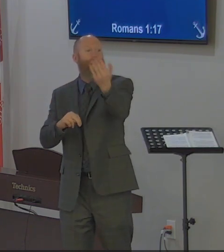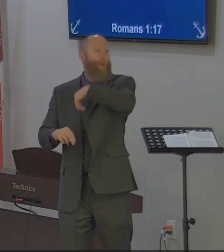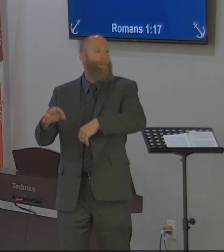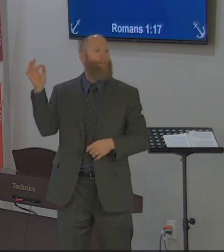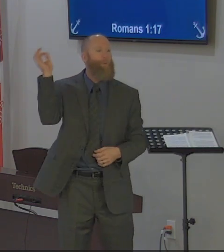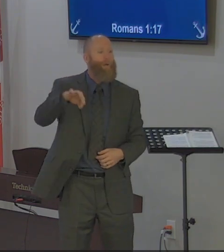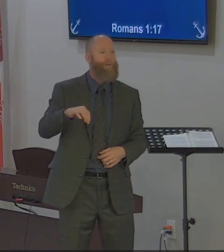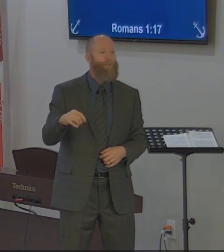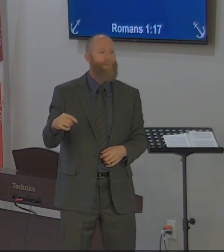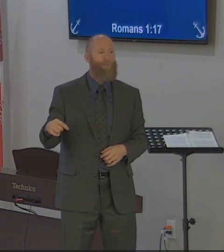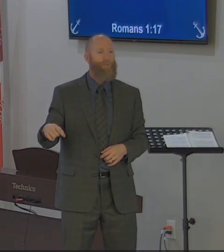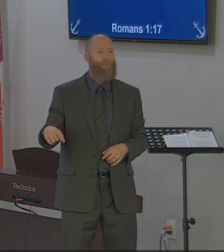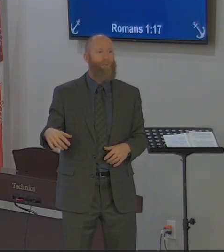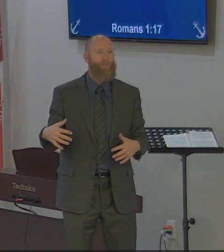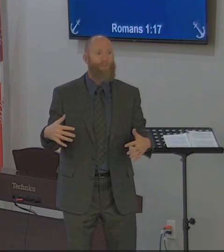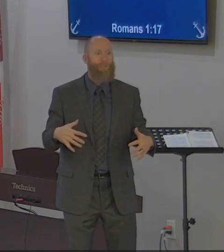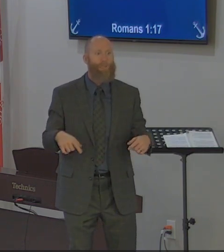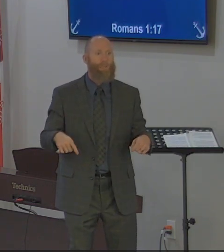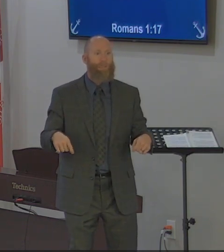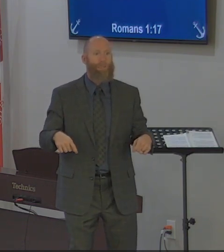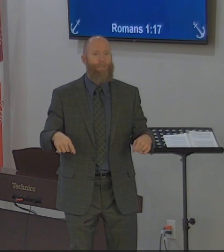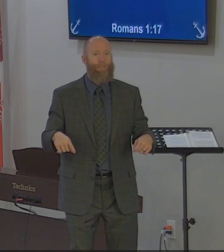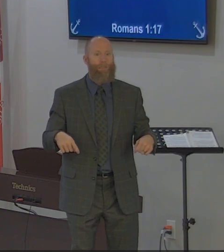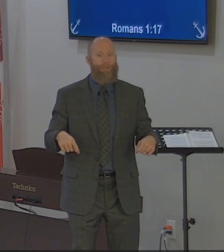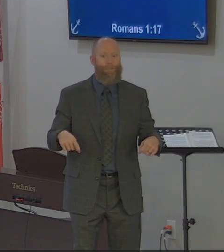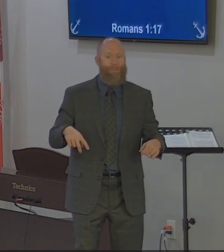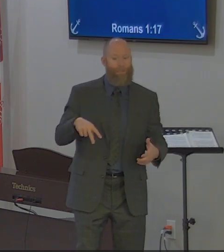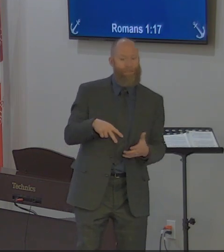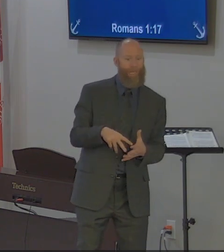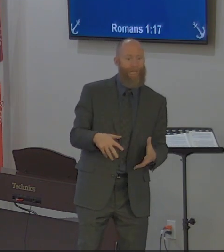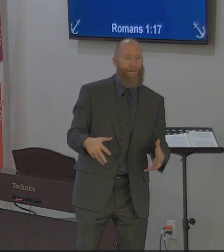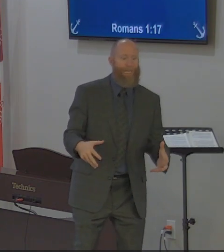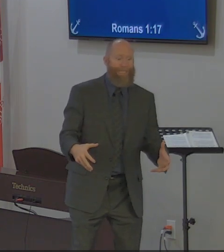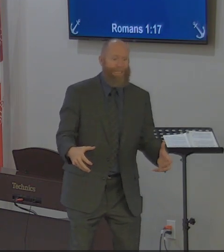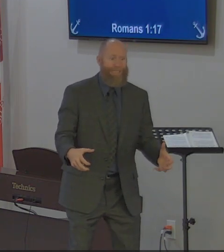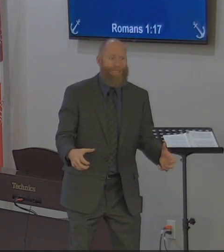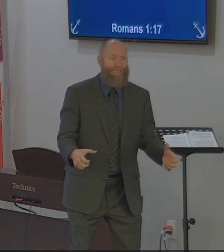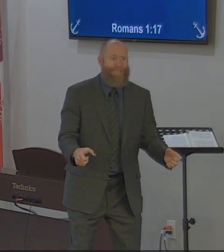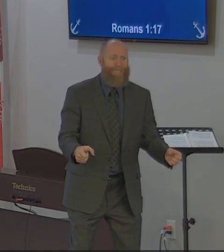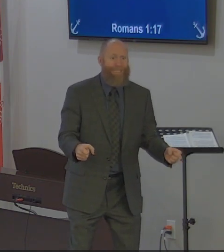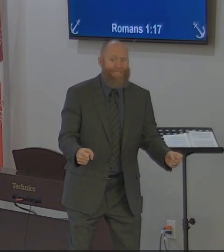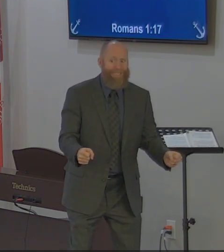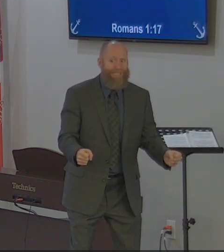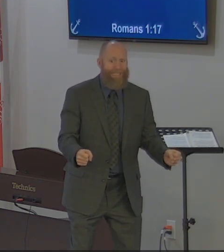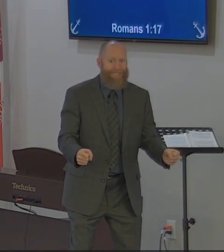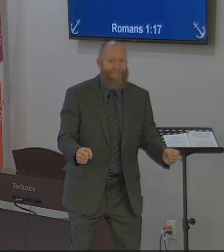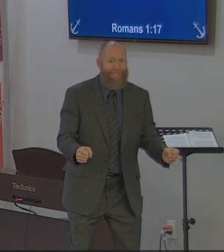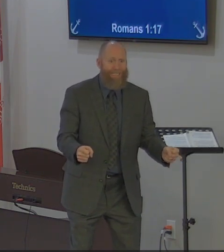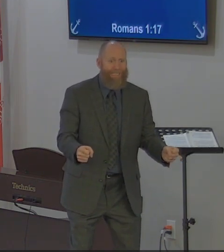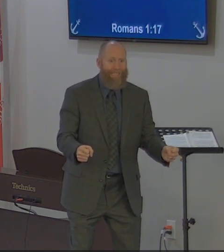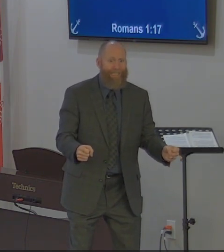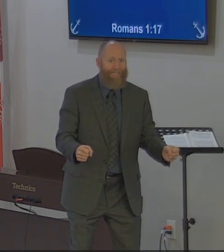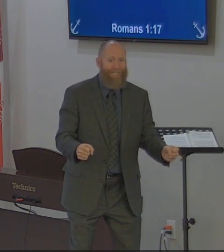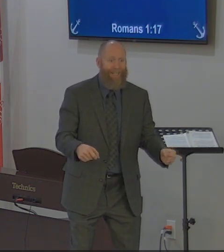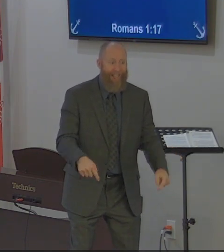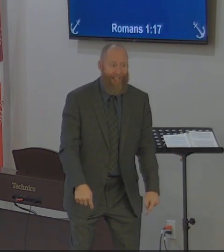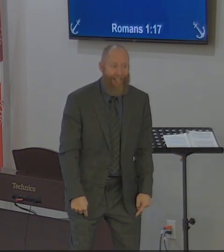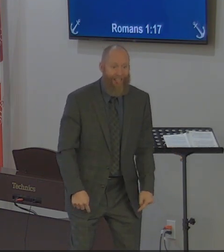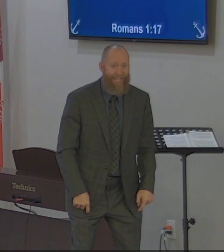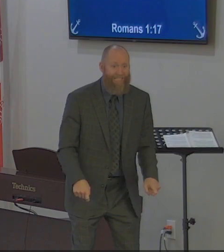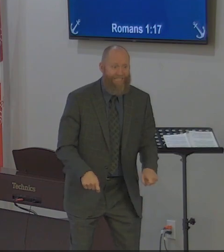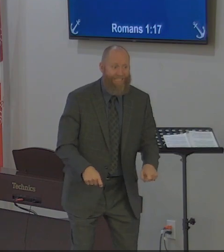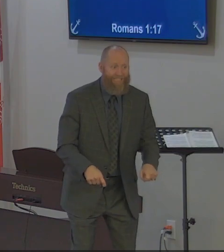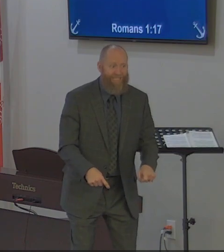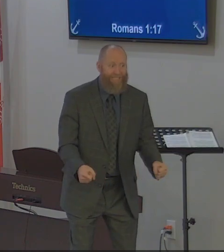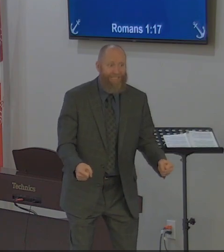And I got up there, and I gripped the pulpit. I'm going to turn that way. I gripped the pulpit and laid in and I